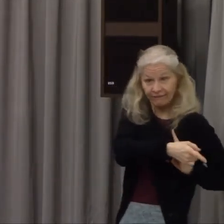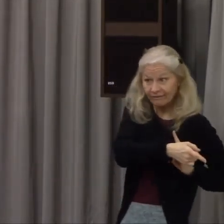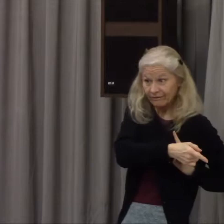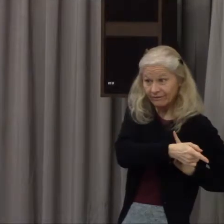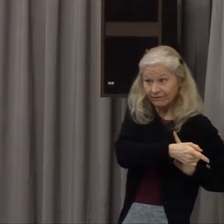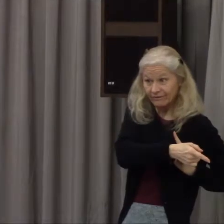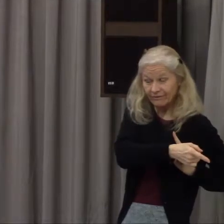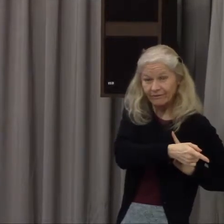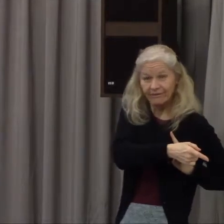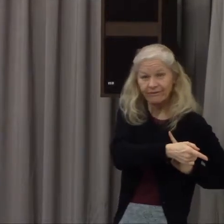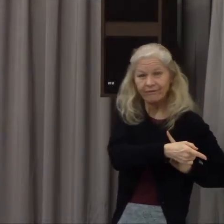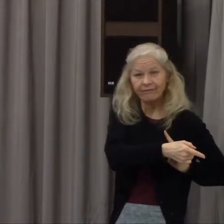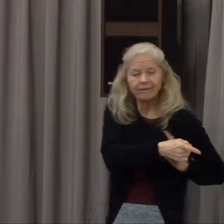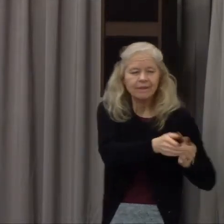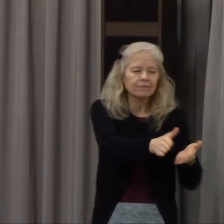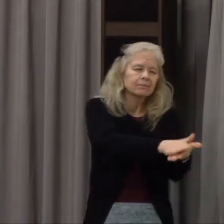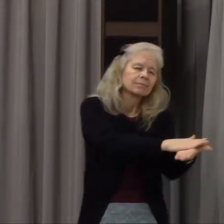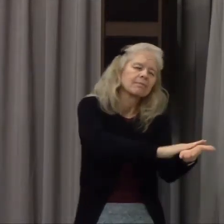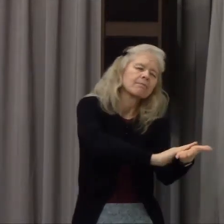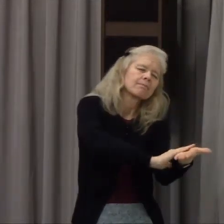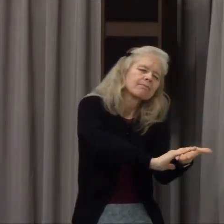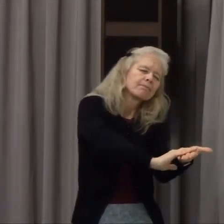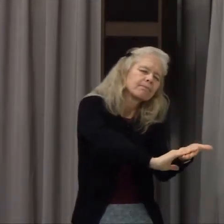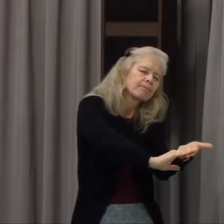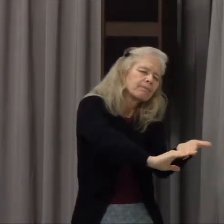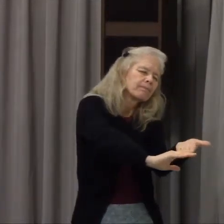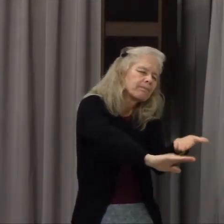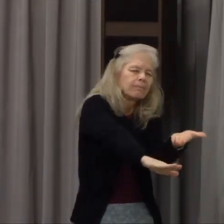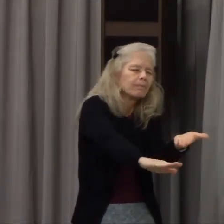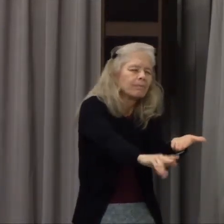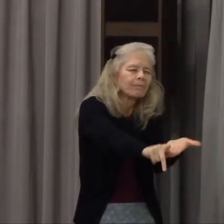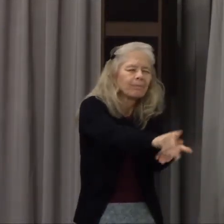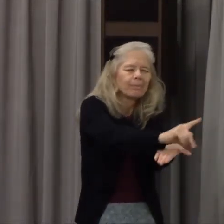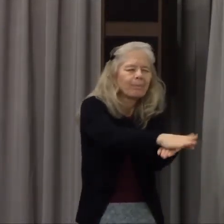righteous and pure punishment for those who reject it.